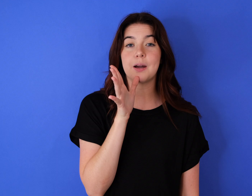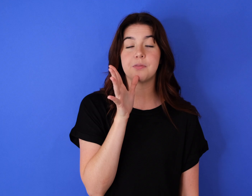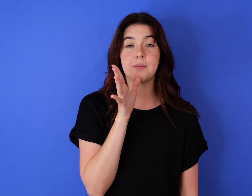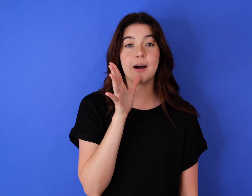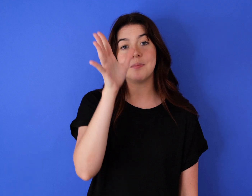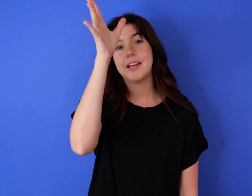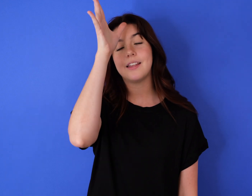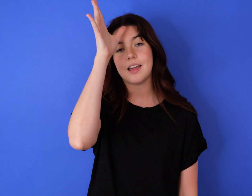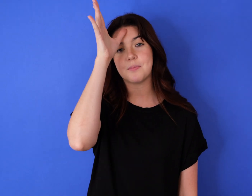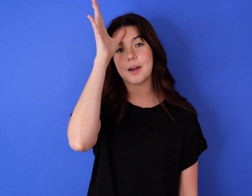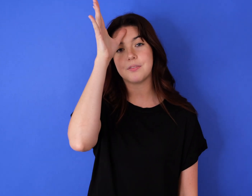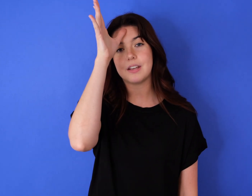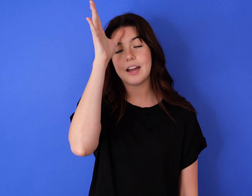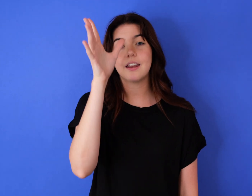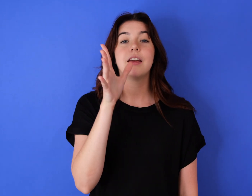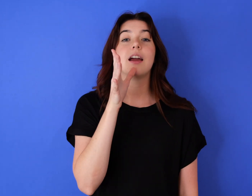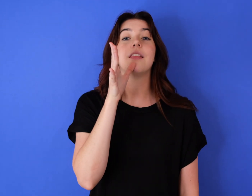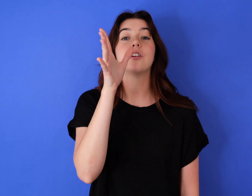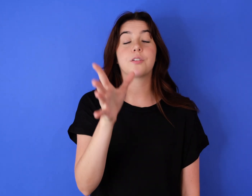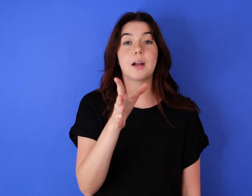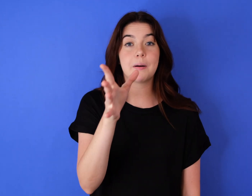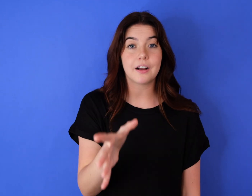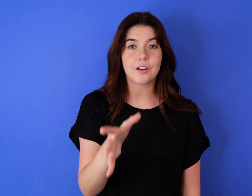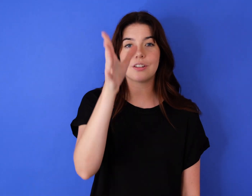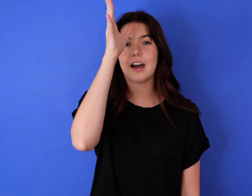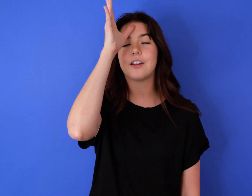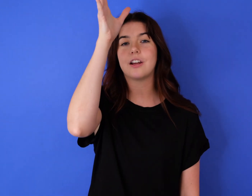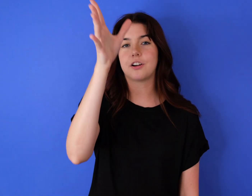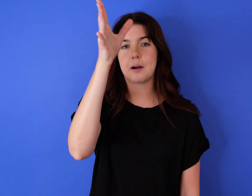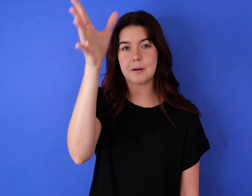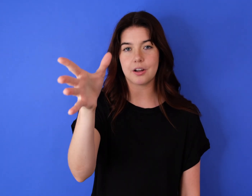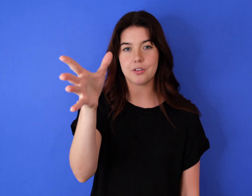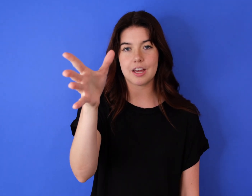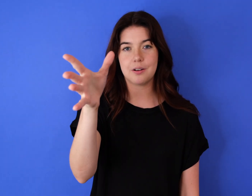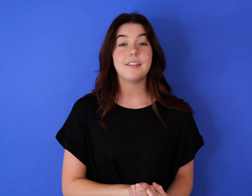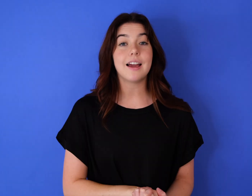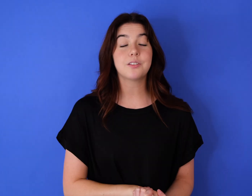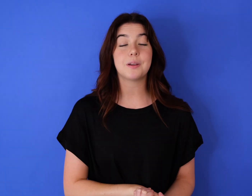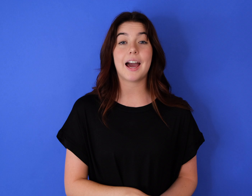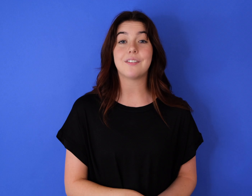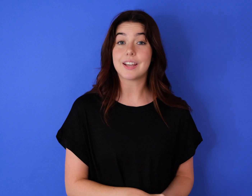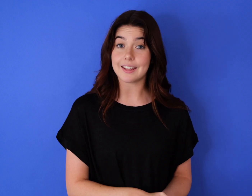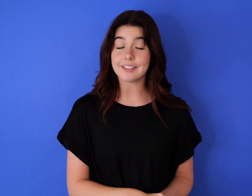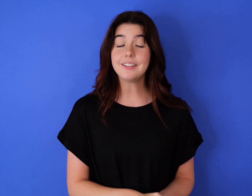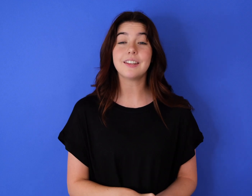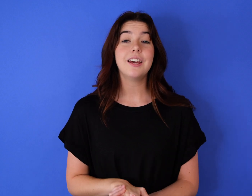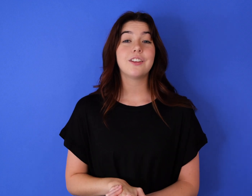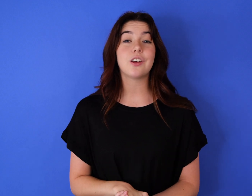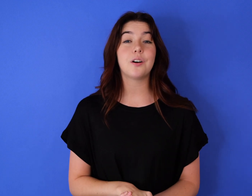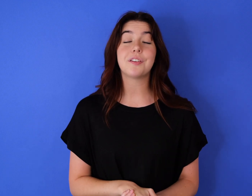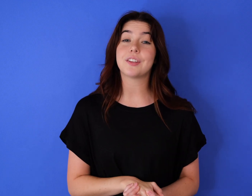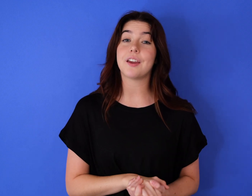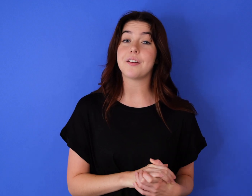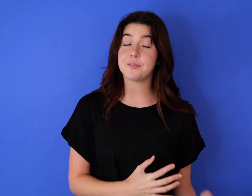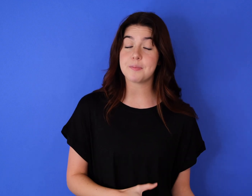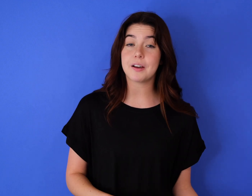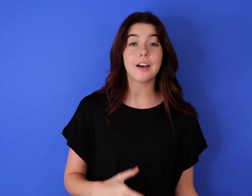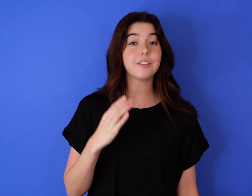for mom, tap tap for dad, and then grandma goes out and grandpa goes out. Next we have cousins. So if it's a female cousin, you